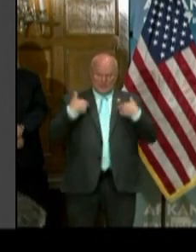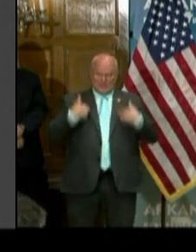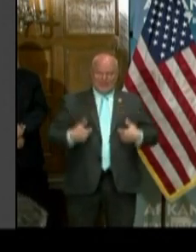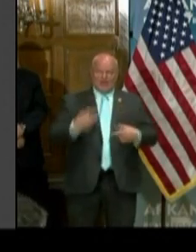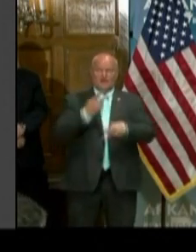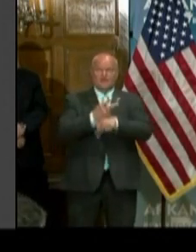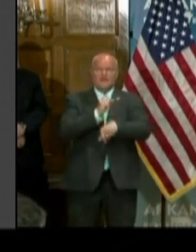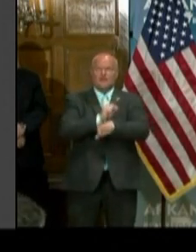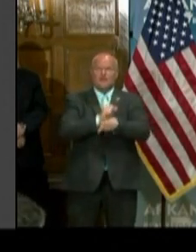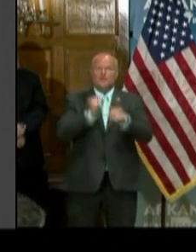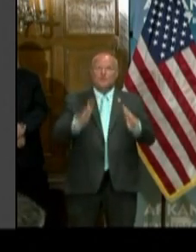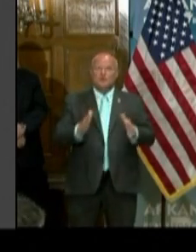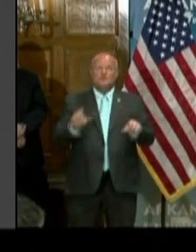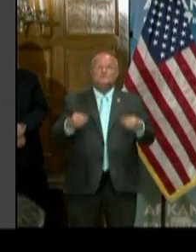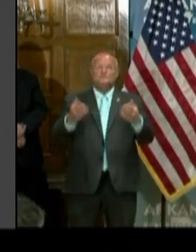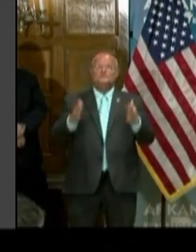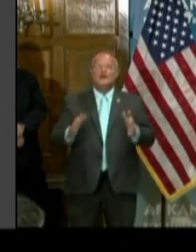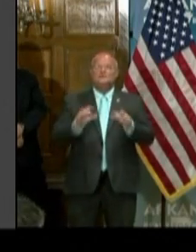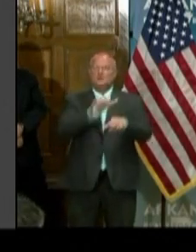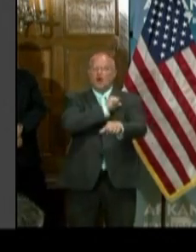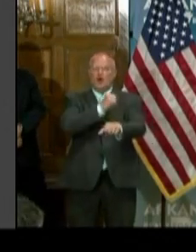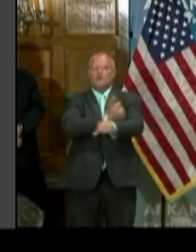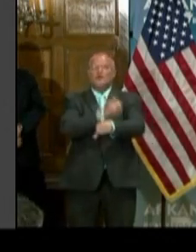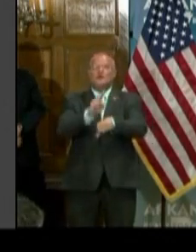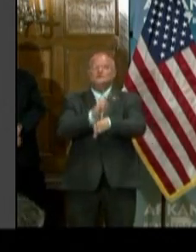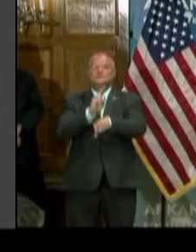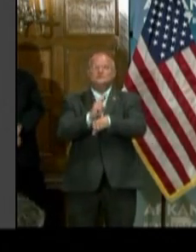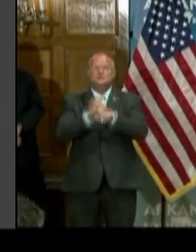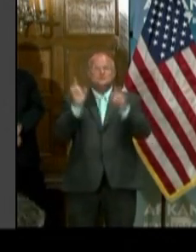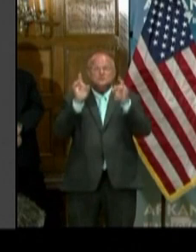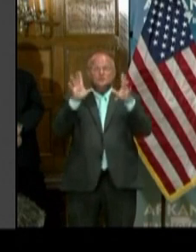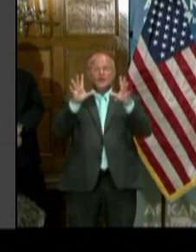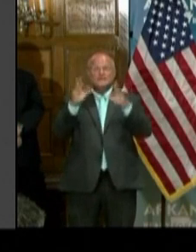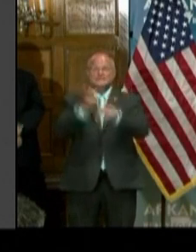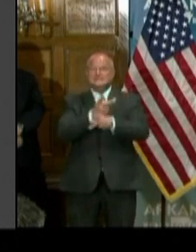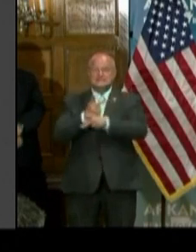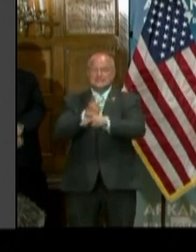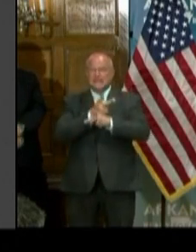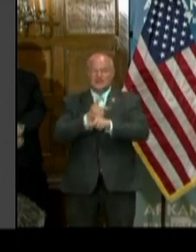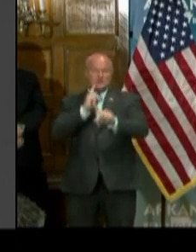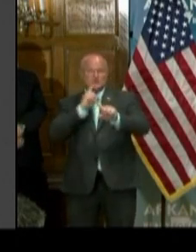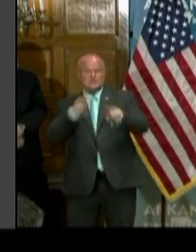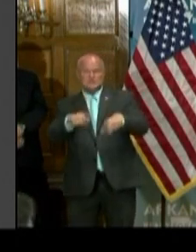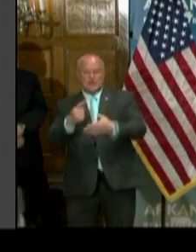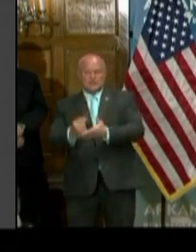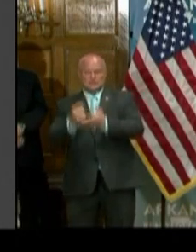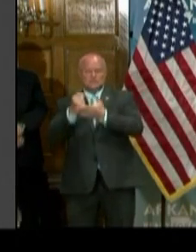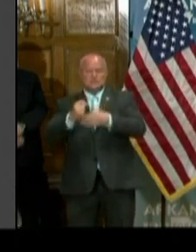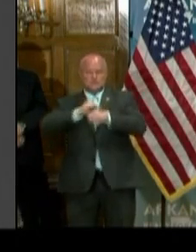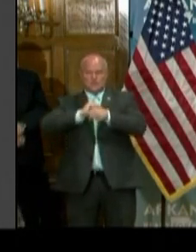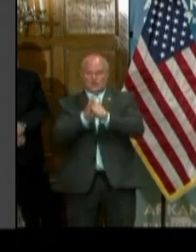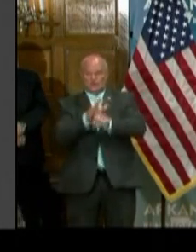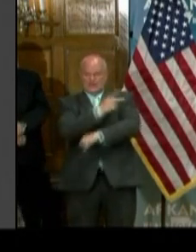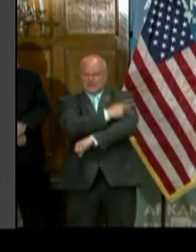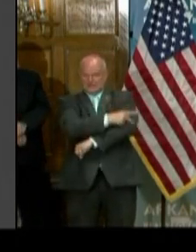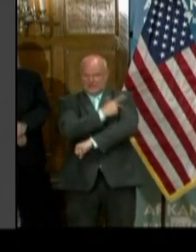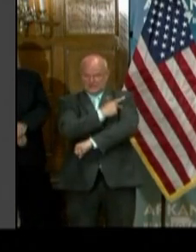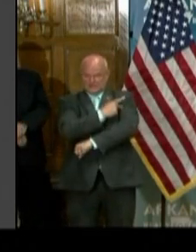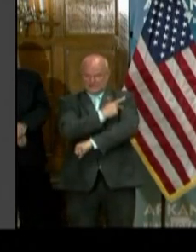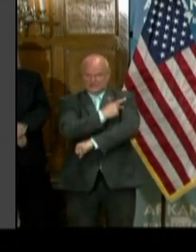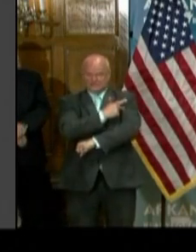healthcare workers, and providers are authorized to use crisis standards of care to respond to treat COVID-19